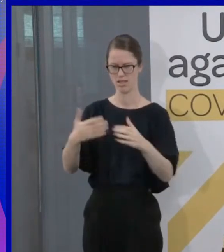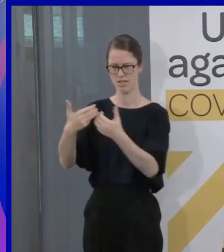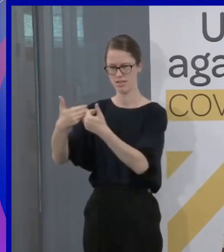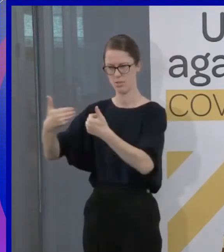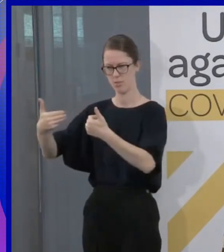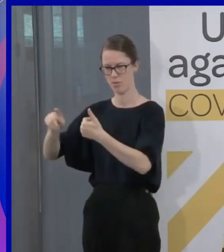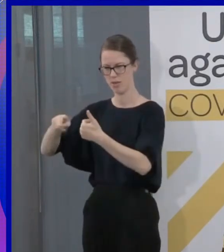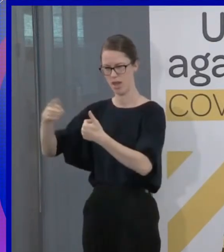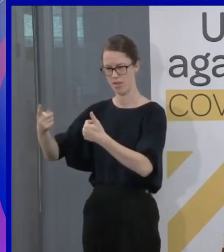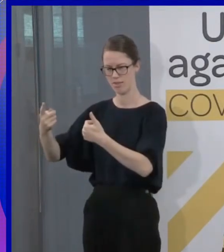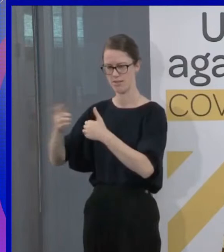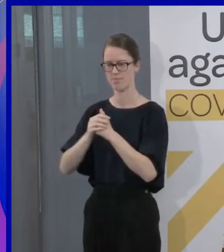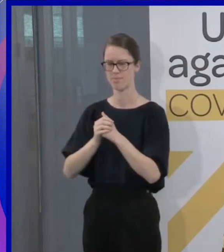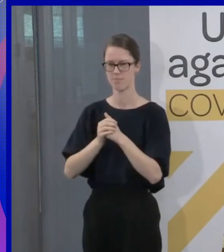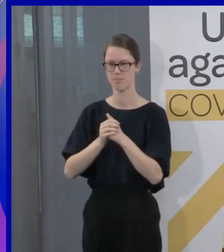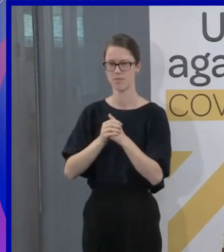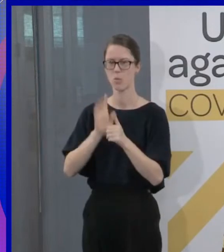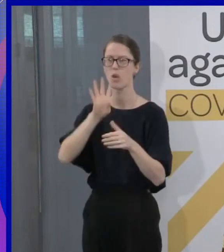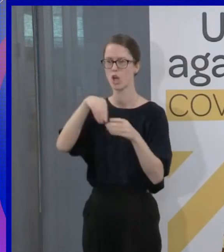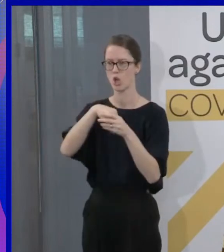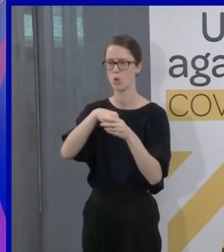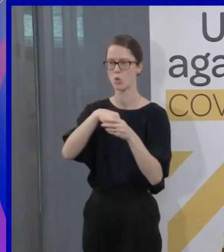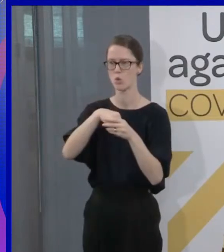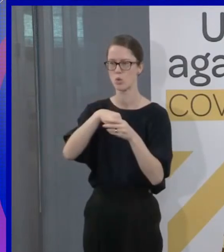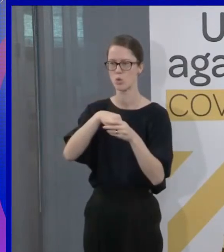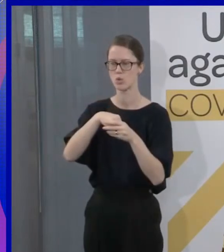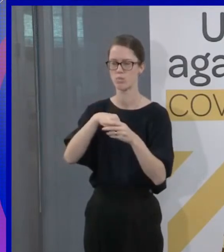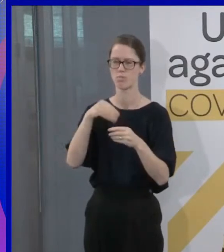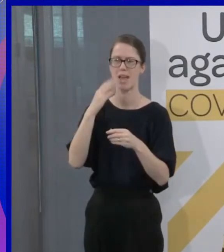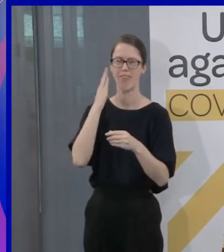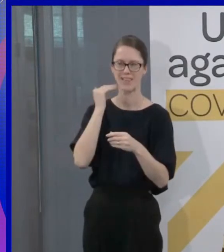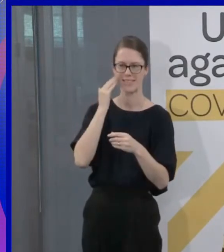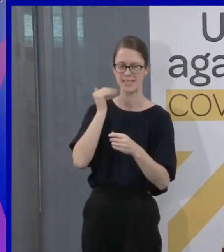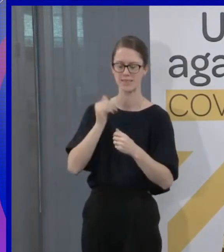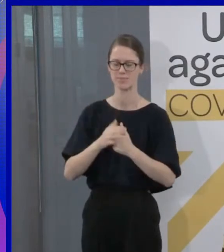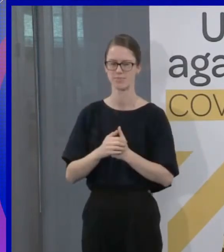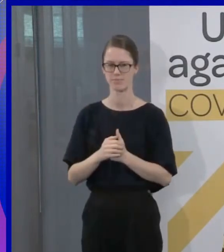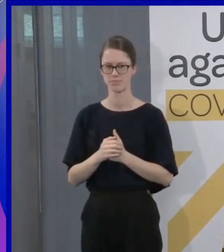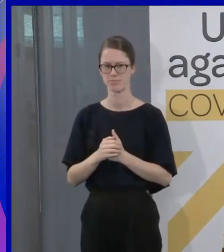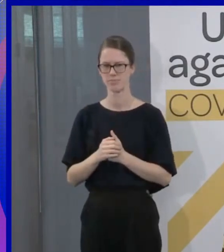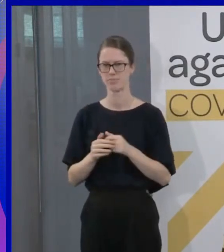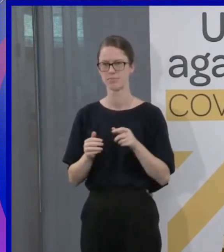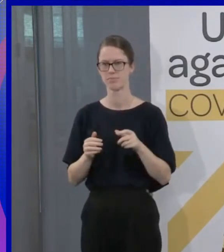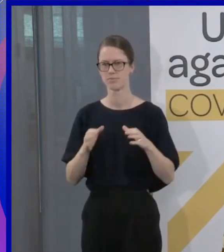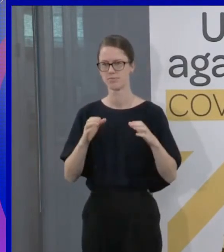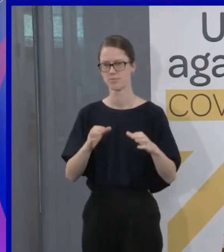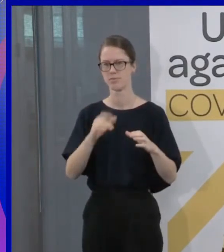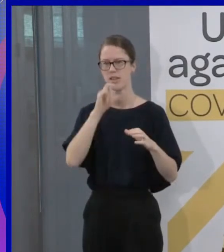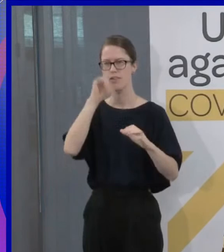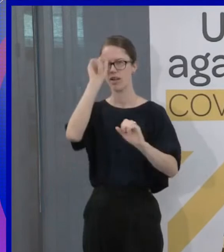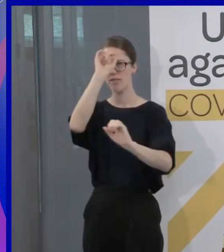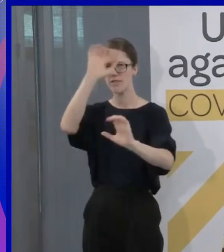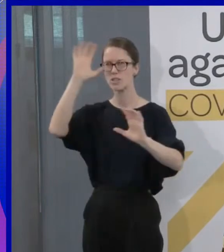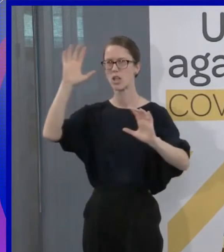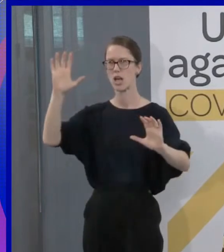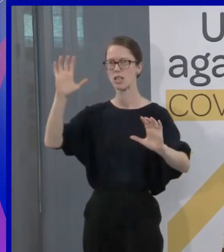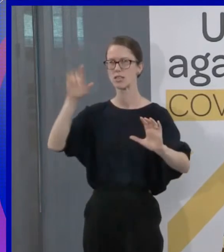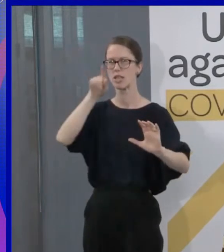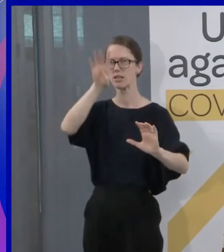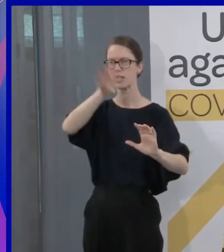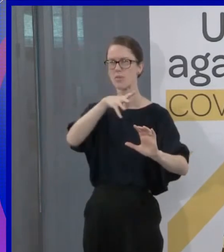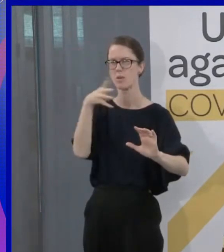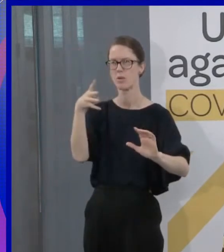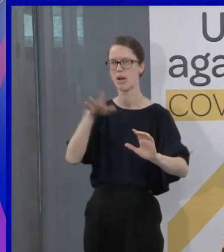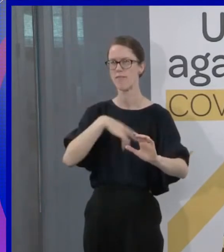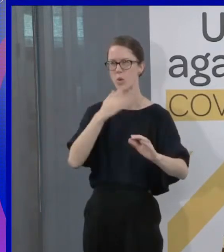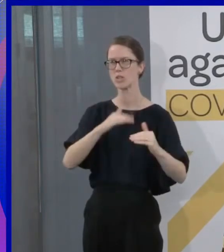rest of the cases we've had, so that will include an outbreak. My sense is, just thinking about if I can visualise the table, that